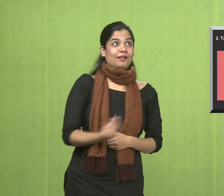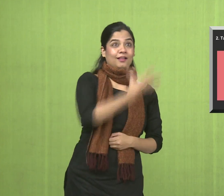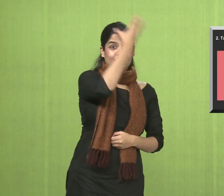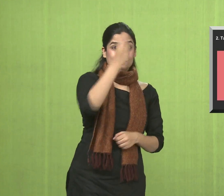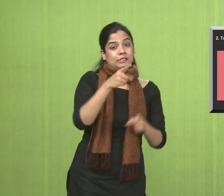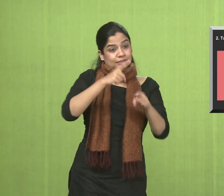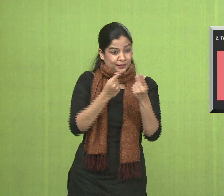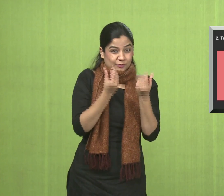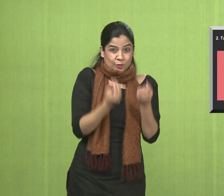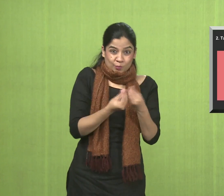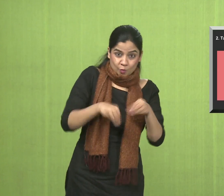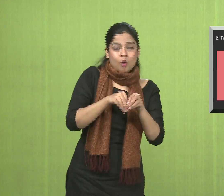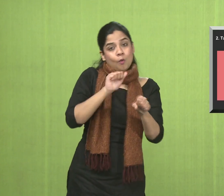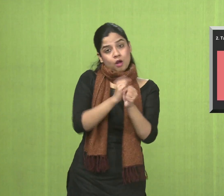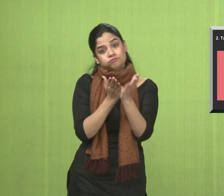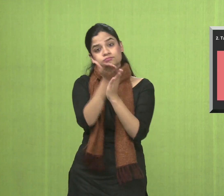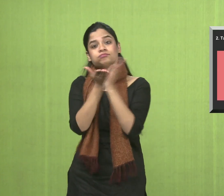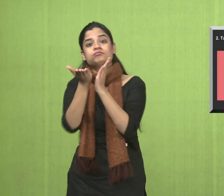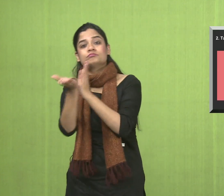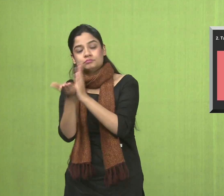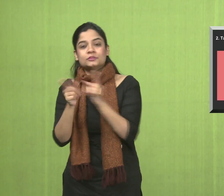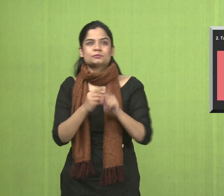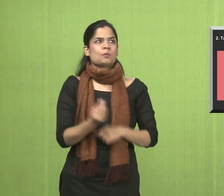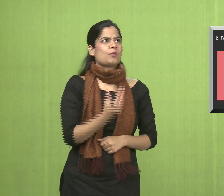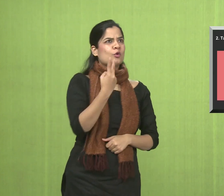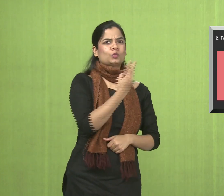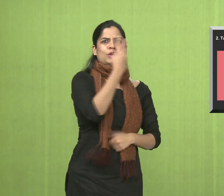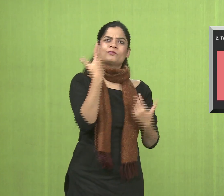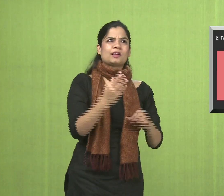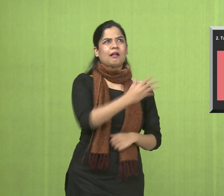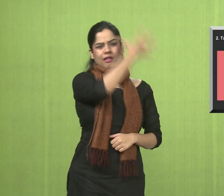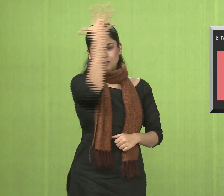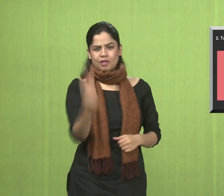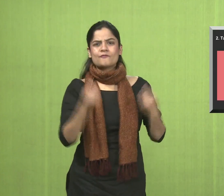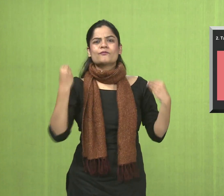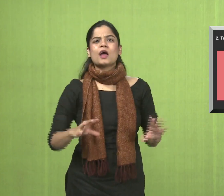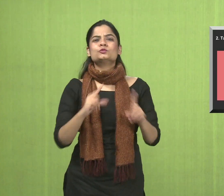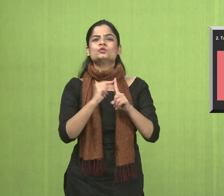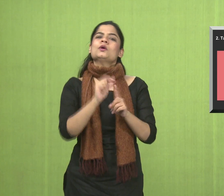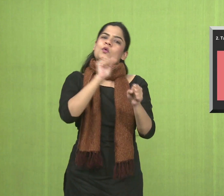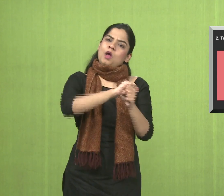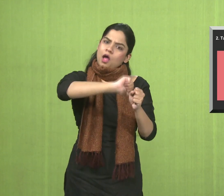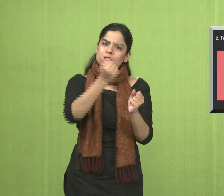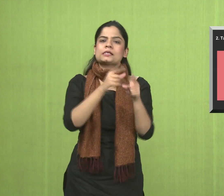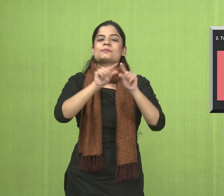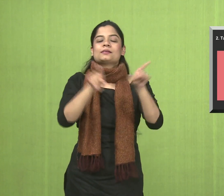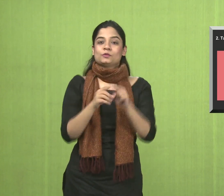Take up a part-time job. If you want some more money, go and for a part-time job. Maybe you can go for 2-3 hours of extra work.